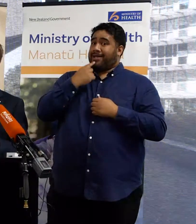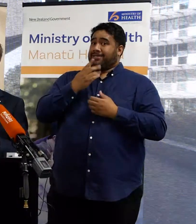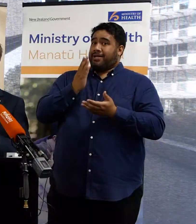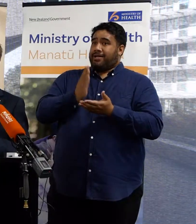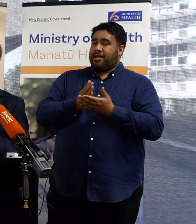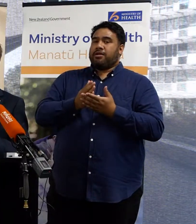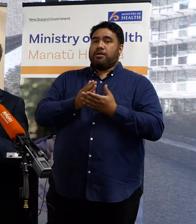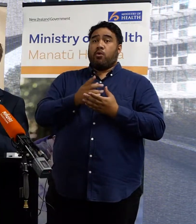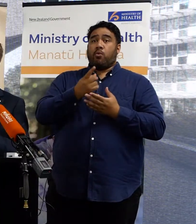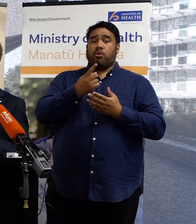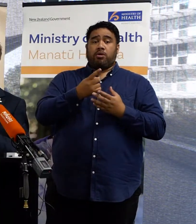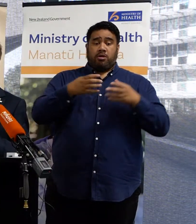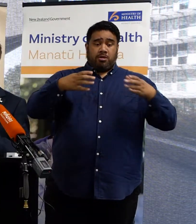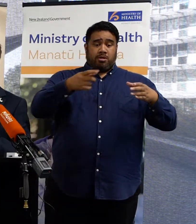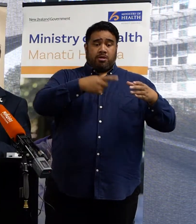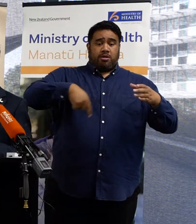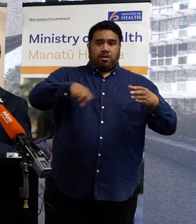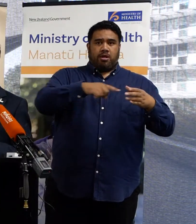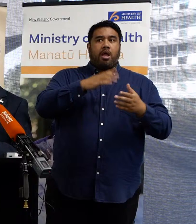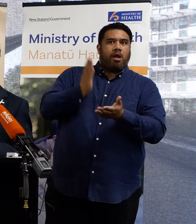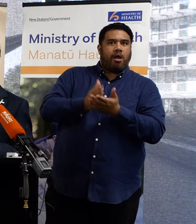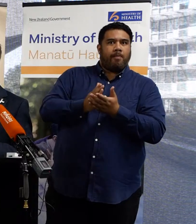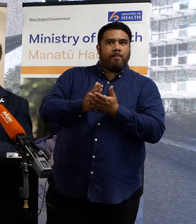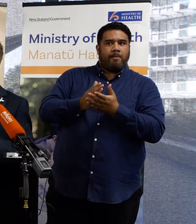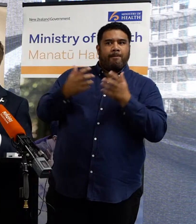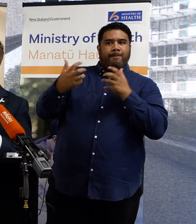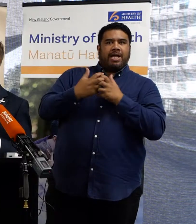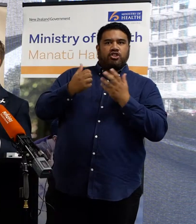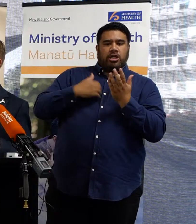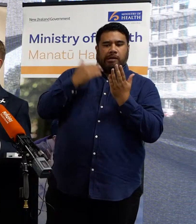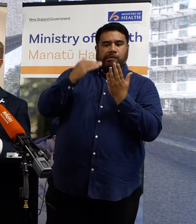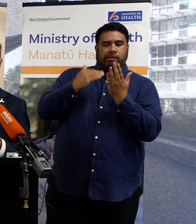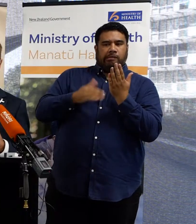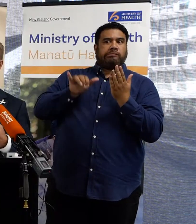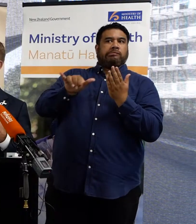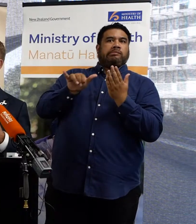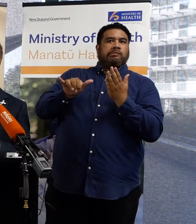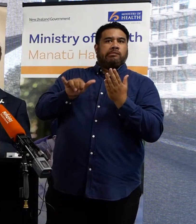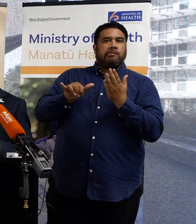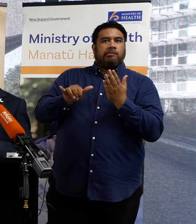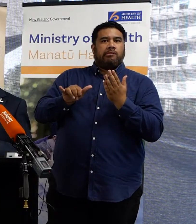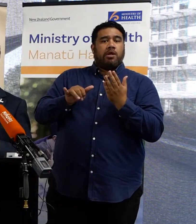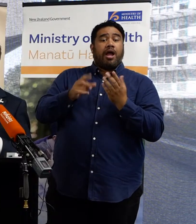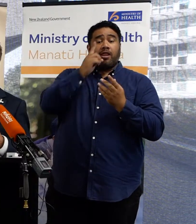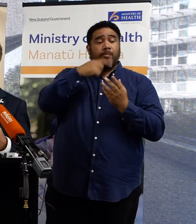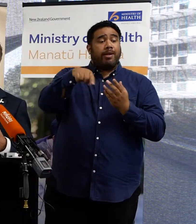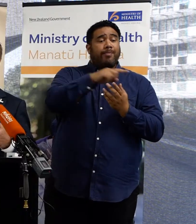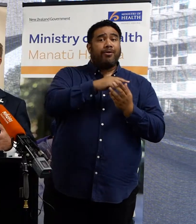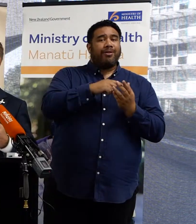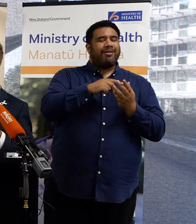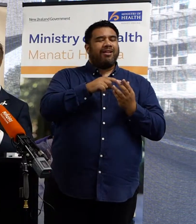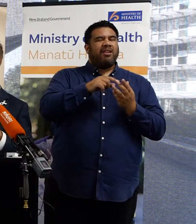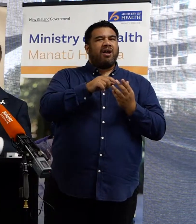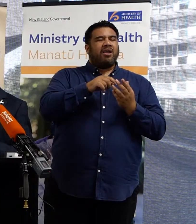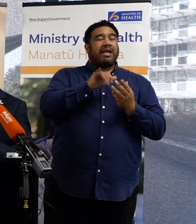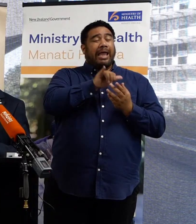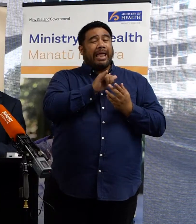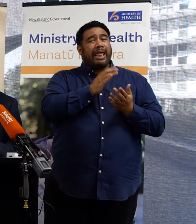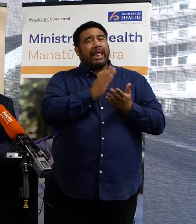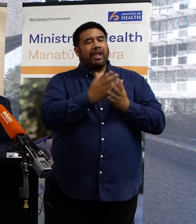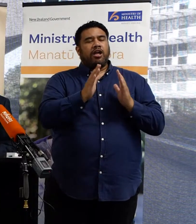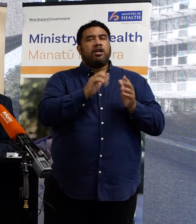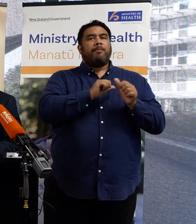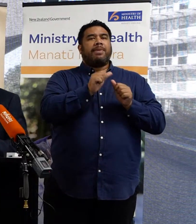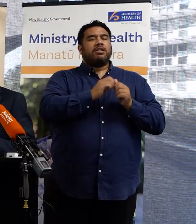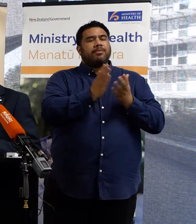small proportion of those people fitted the suspected case definition. The rest, it was part of what we call a differential diagnosis, so wanting to